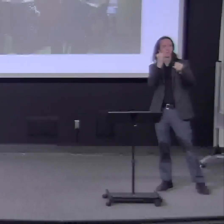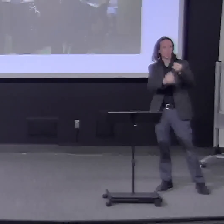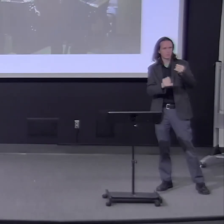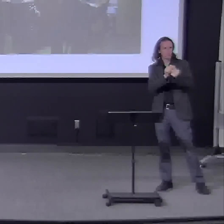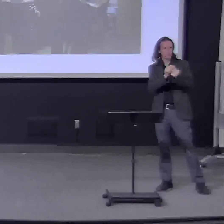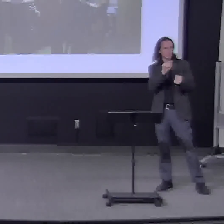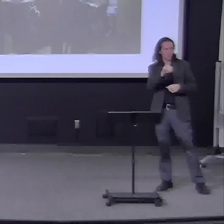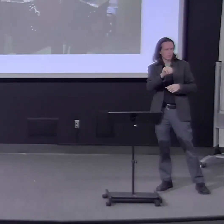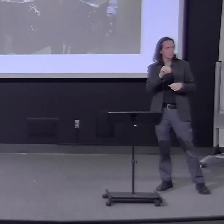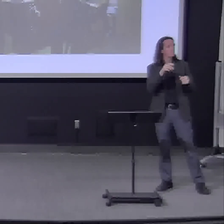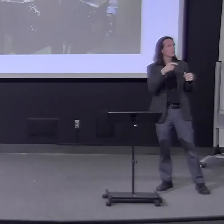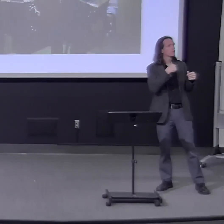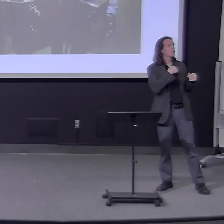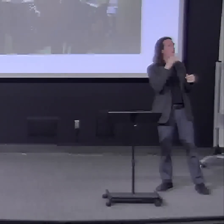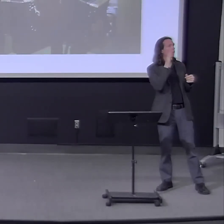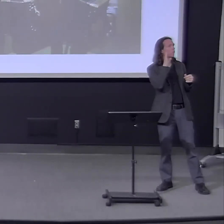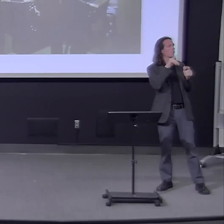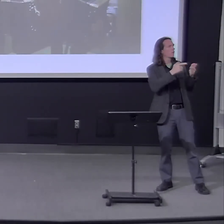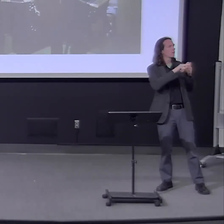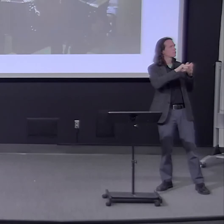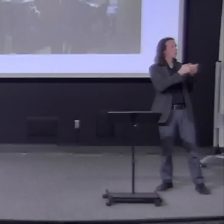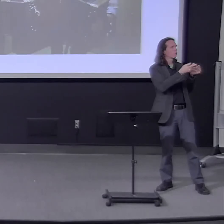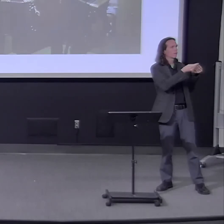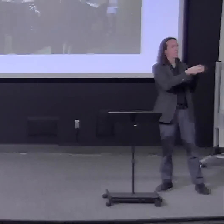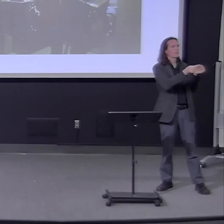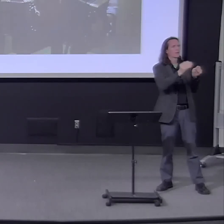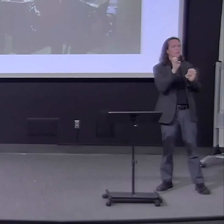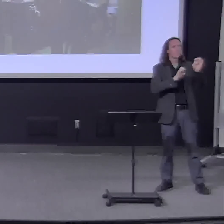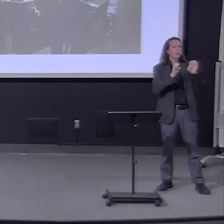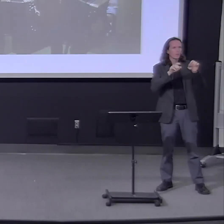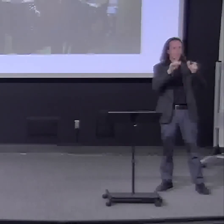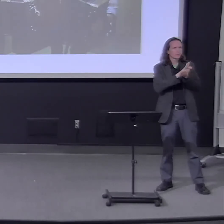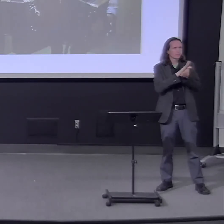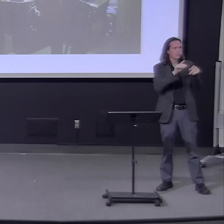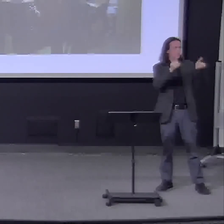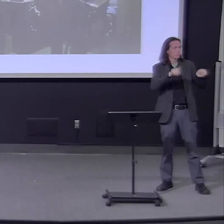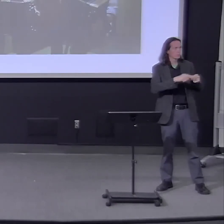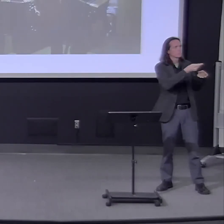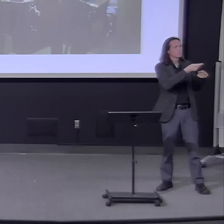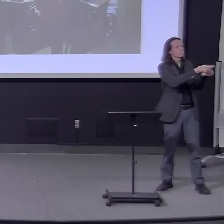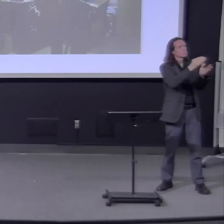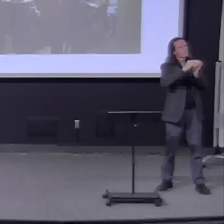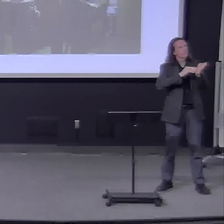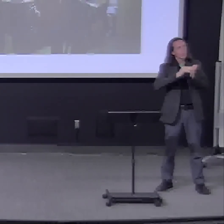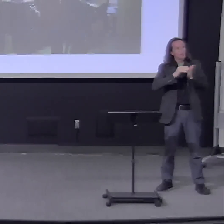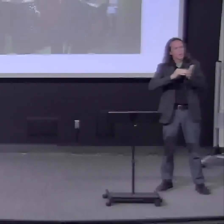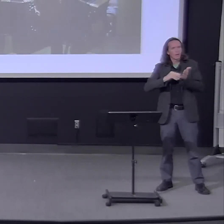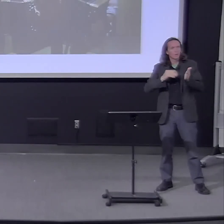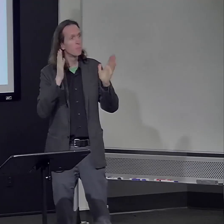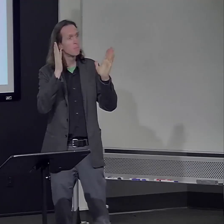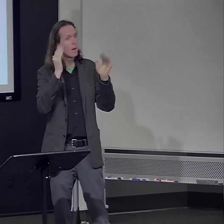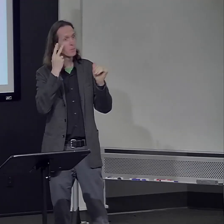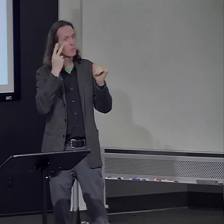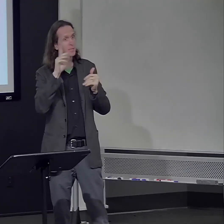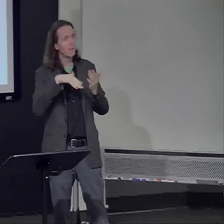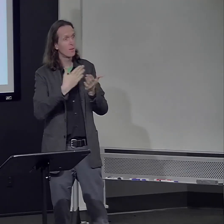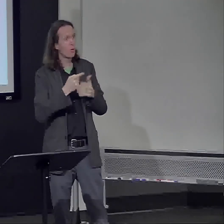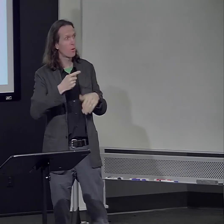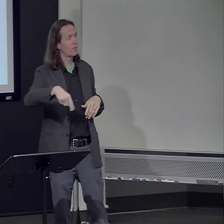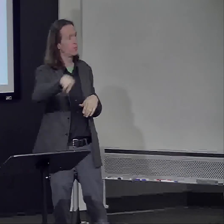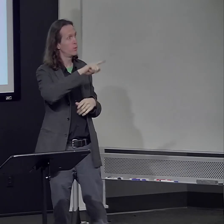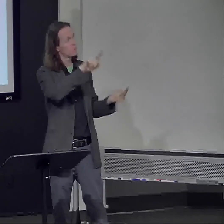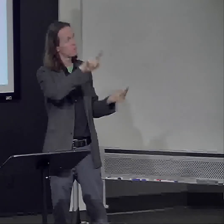so. Well, great. So we'll end with Tom, and I'm going to go ahead and start handing out evaluation forms to you all. If you could just fill